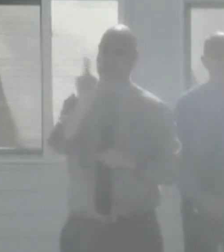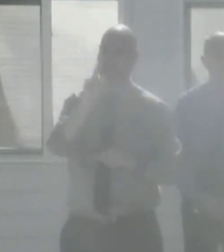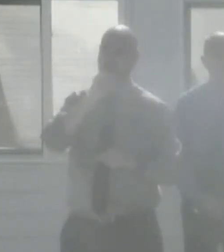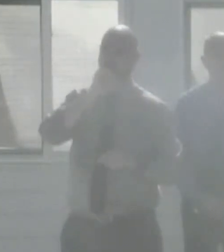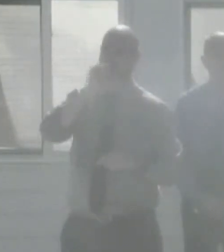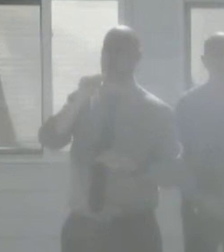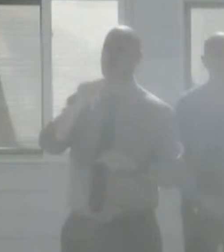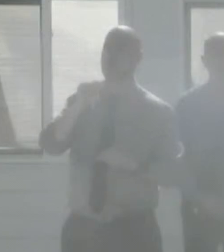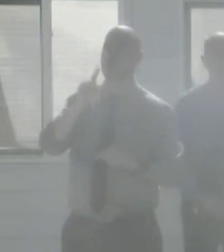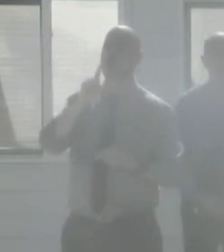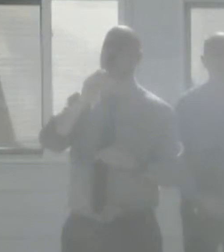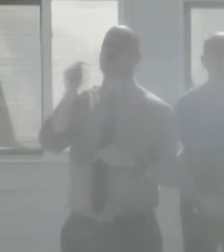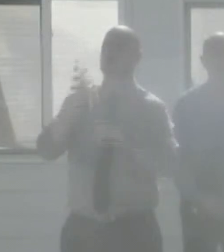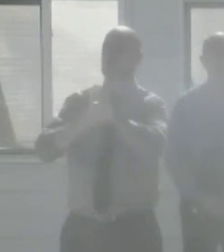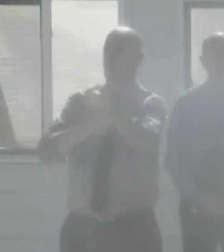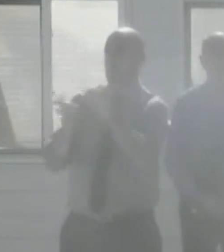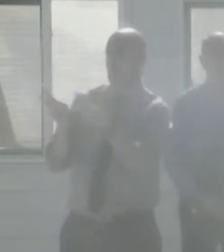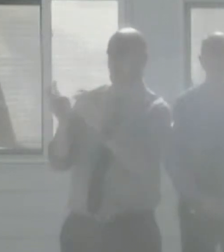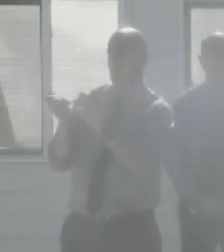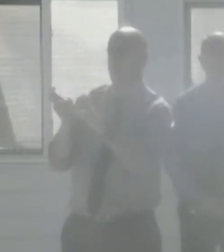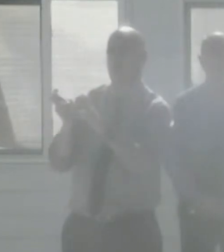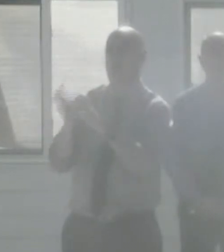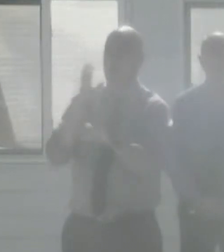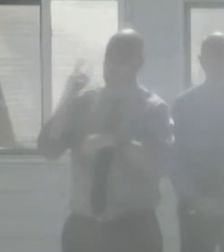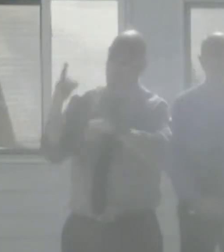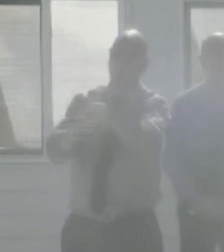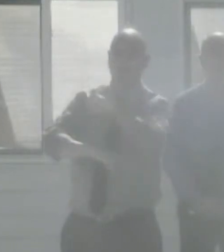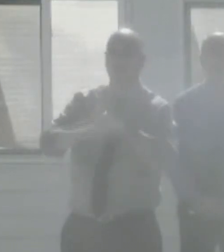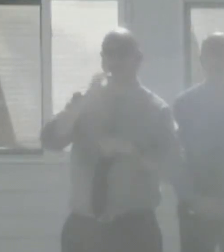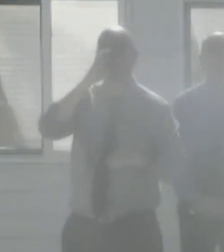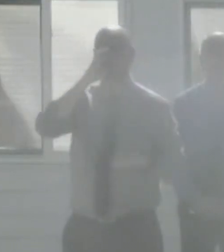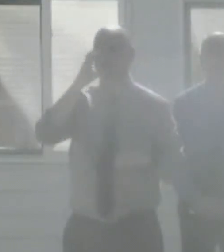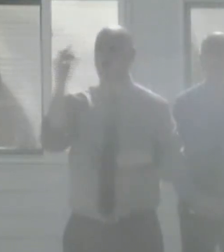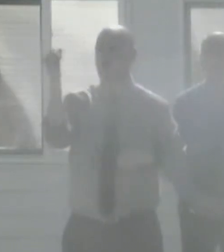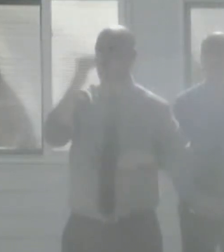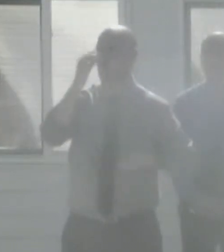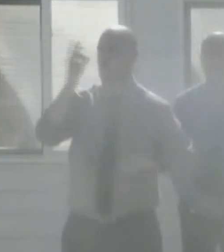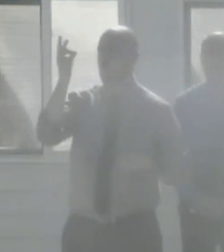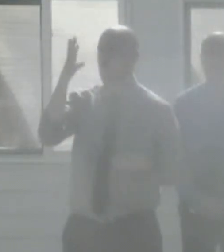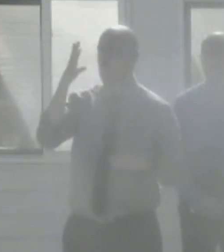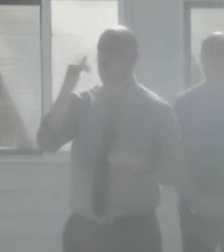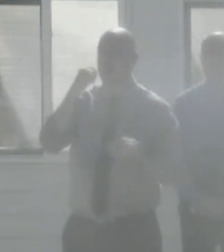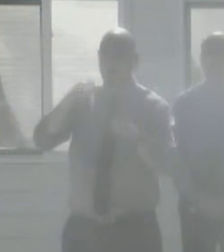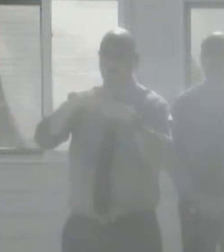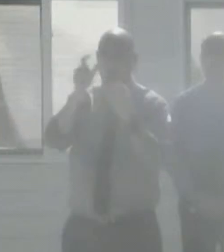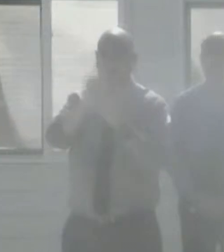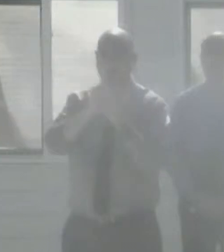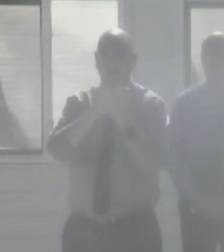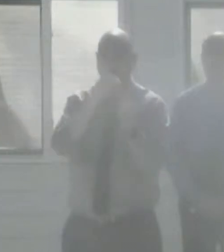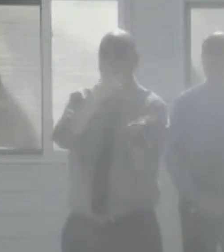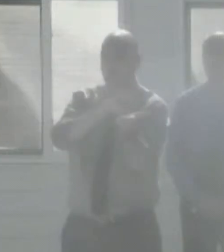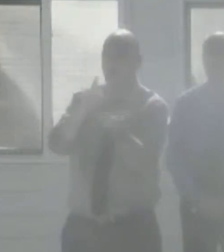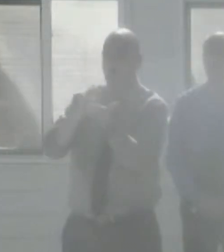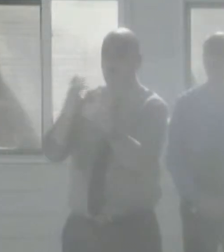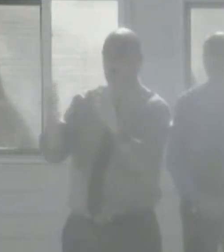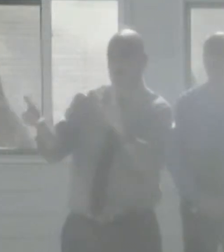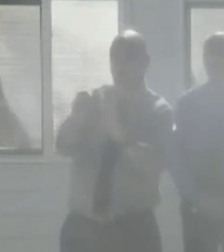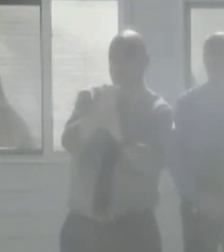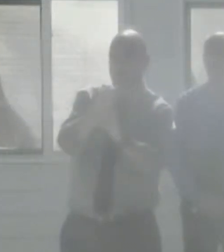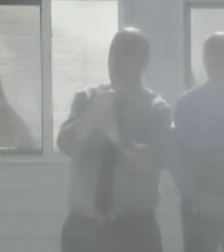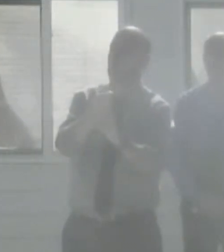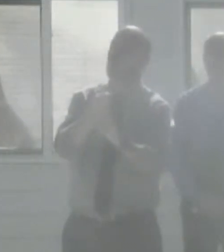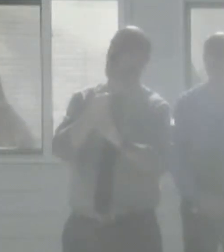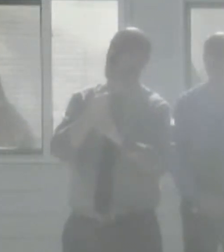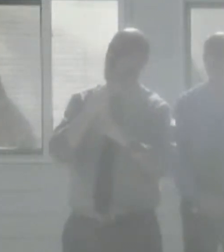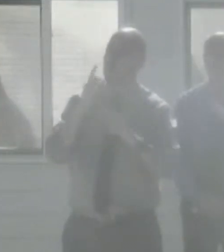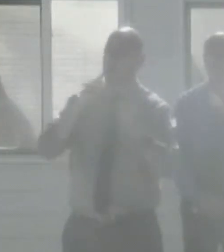be held accountable. If you're doing things that violate the law, if you're going to try to take advantage of vulnerable people, we're going to throw the book at